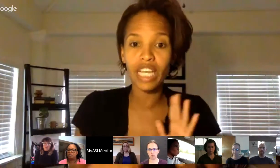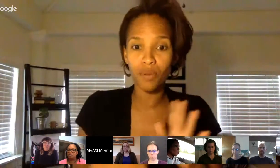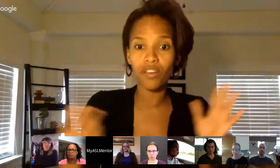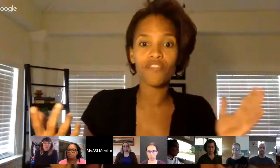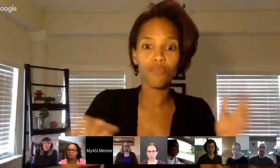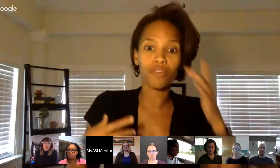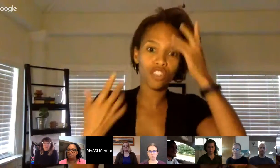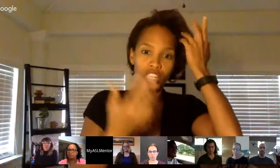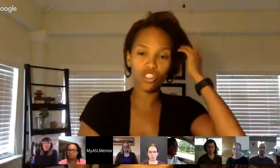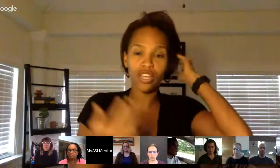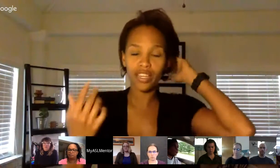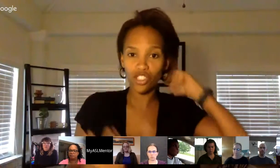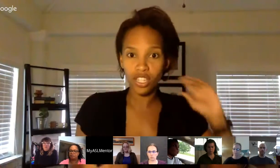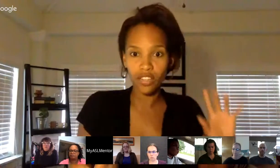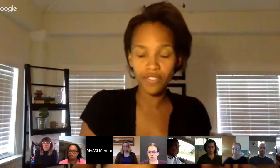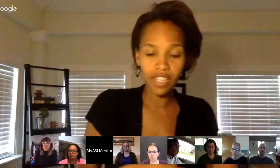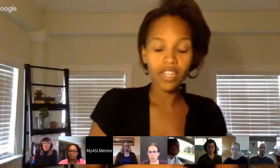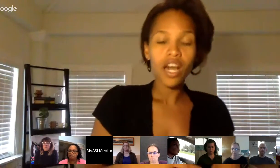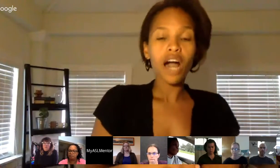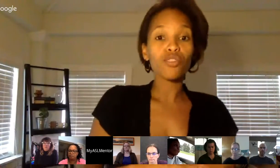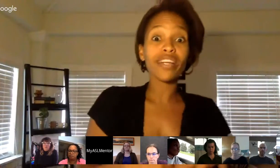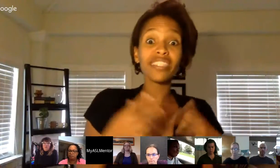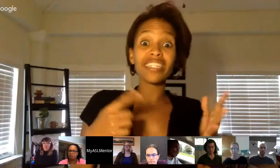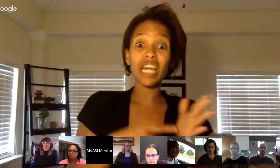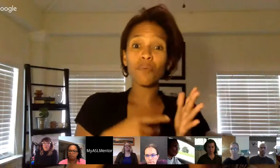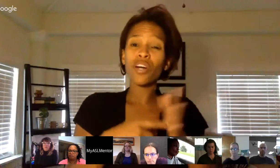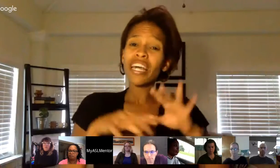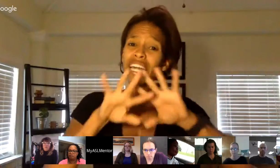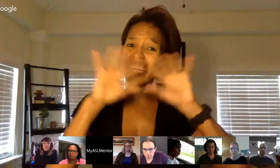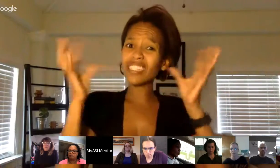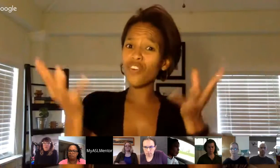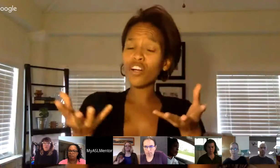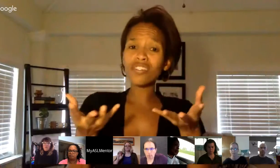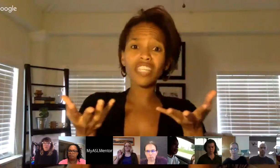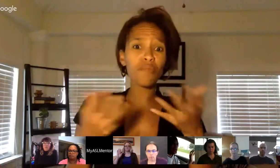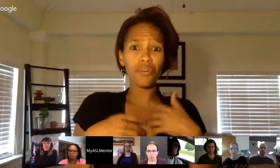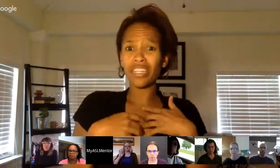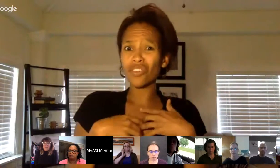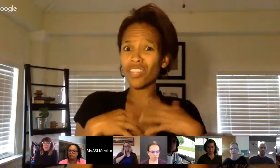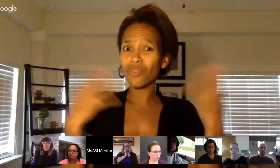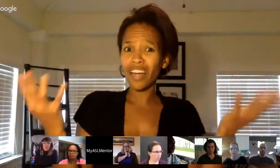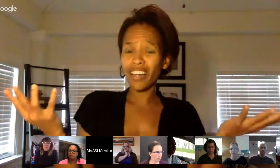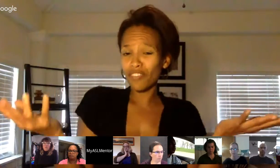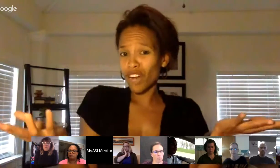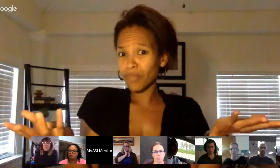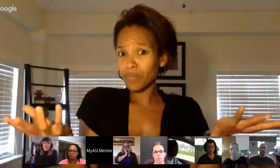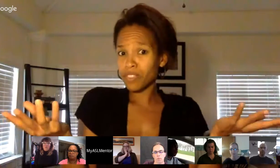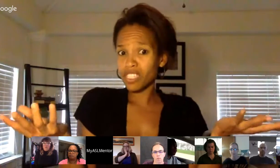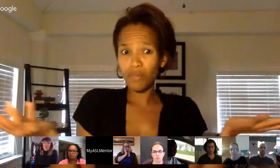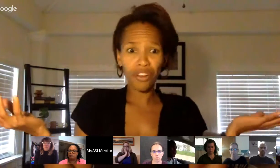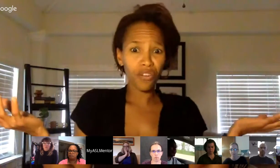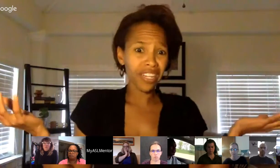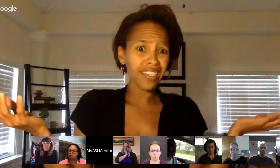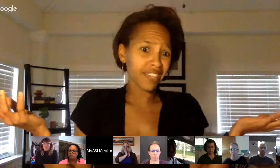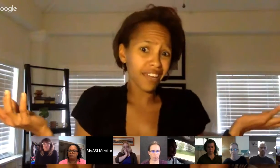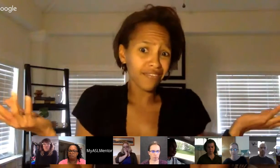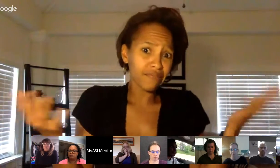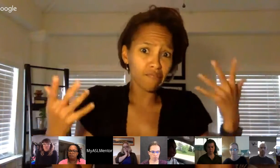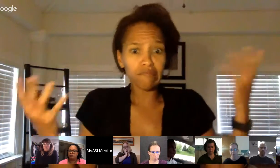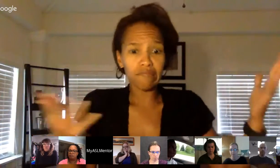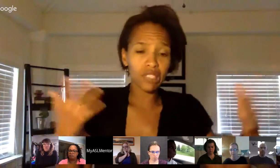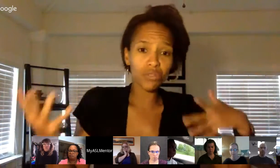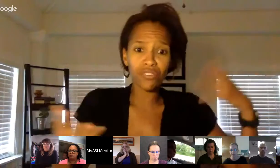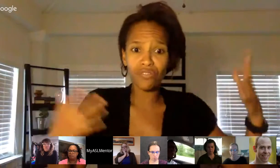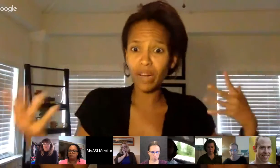That's an example of a privilege that she gives. So that's an example. As far as summary, do you think we kind of have wrapped up the summary already? It's kind